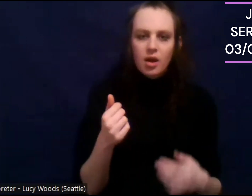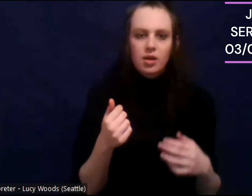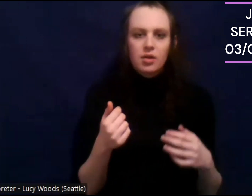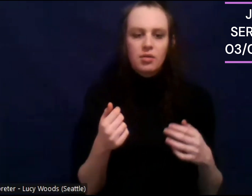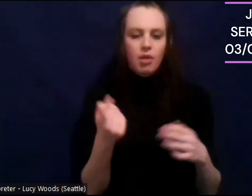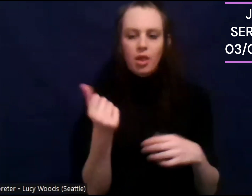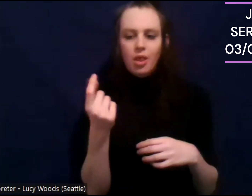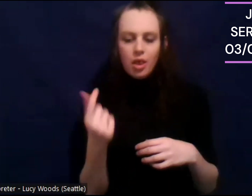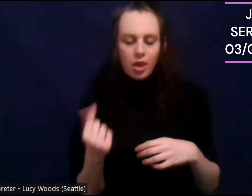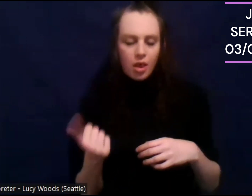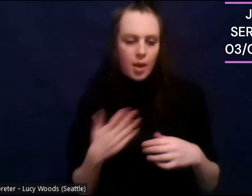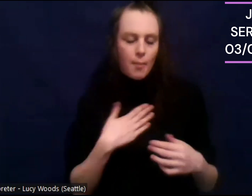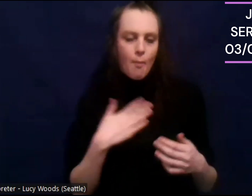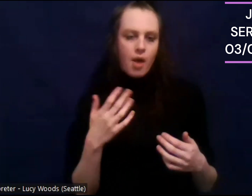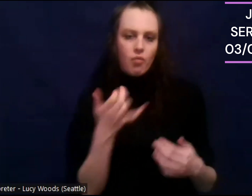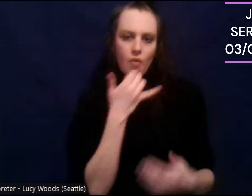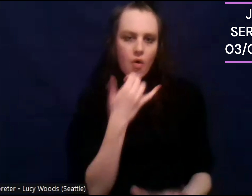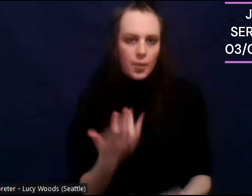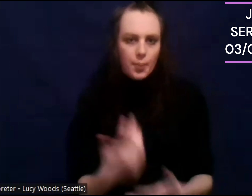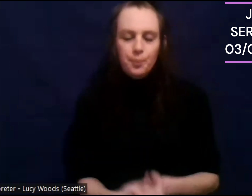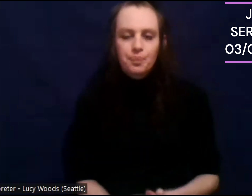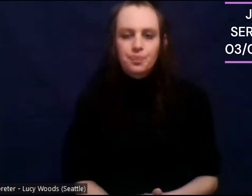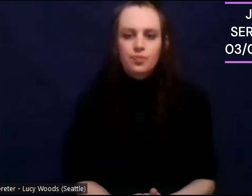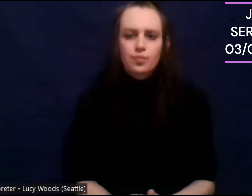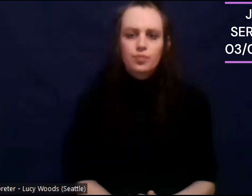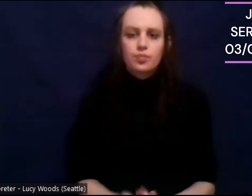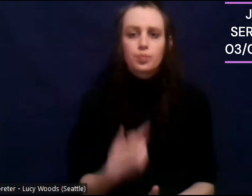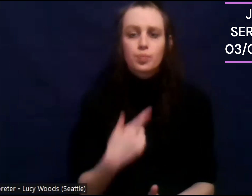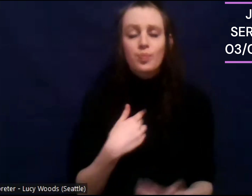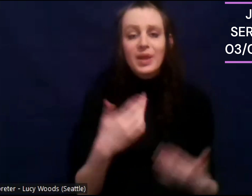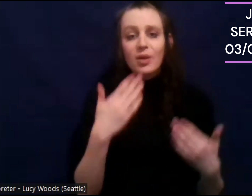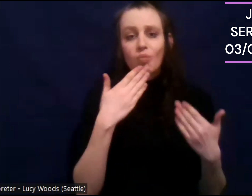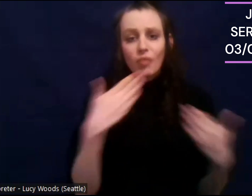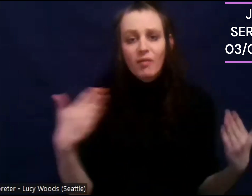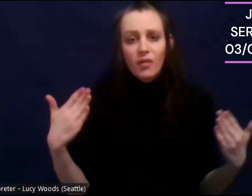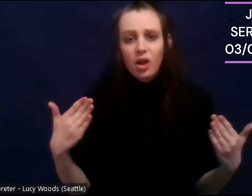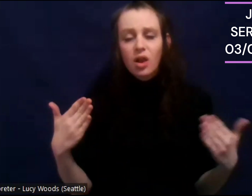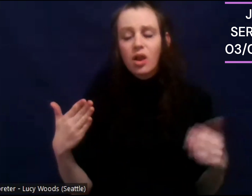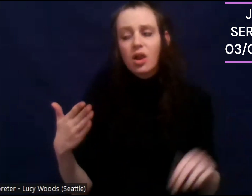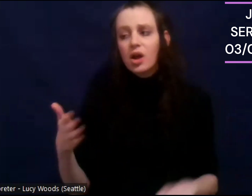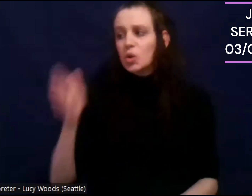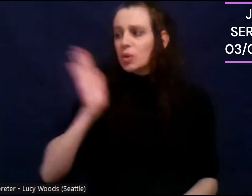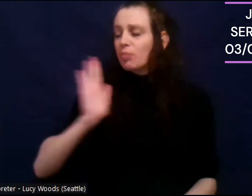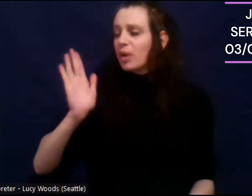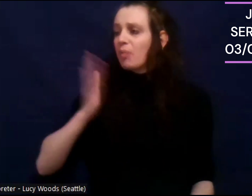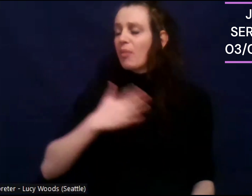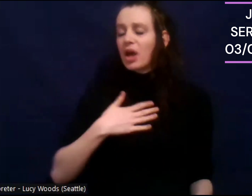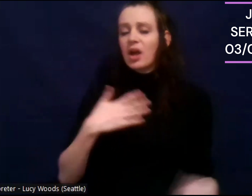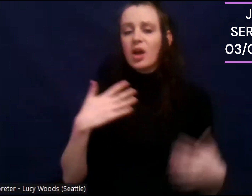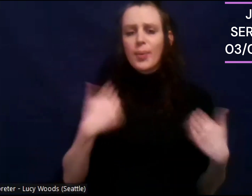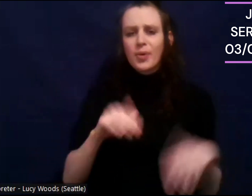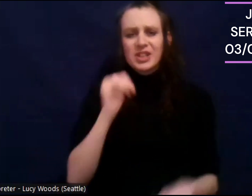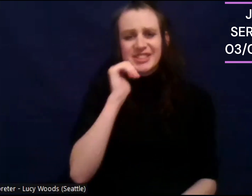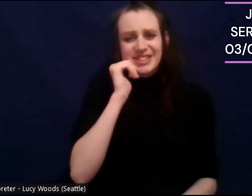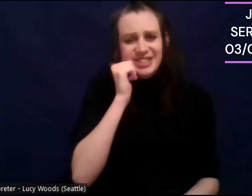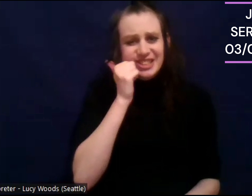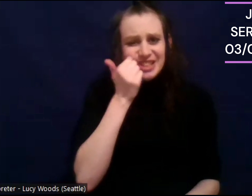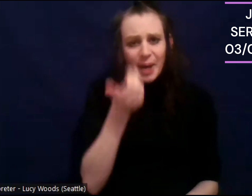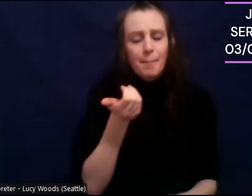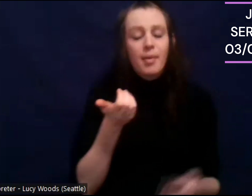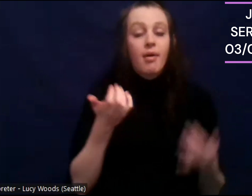character. And so I'm super grateful that, what used to be my biggest point of shame has now